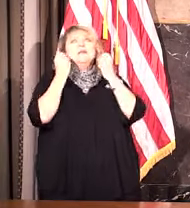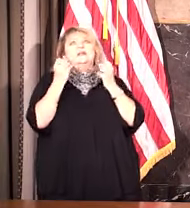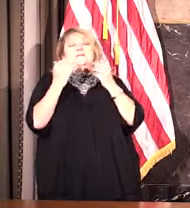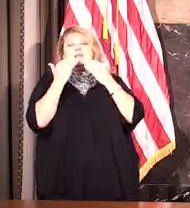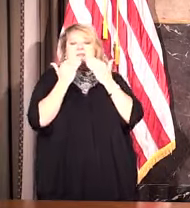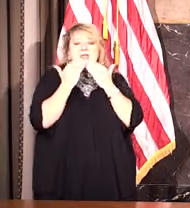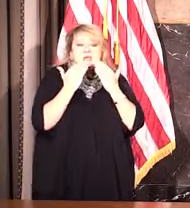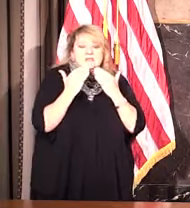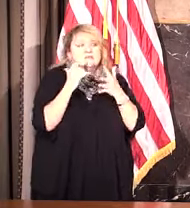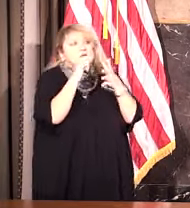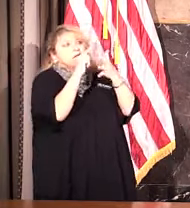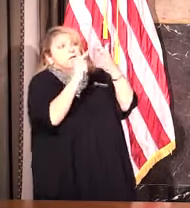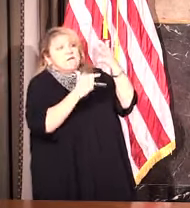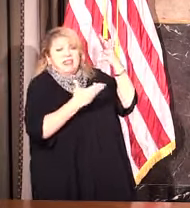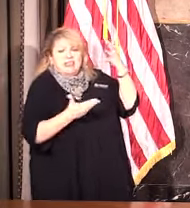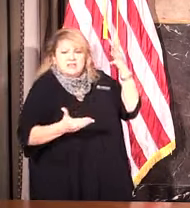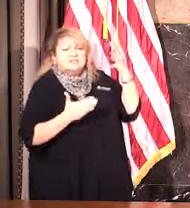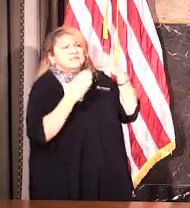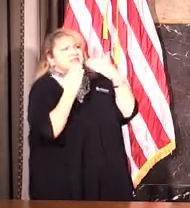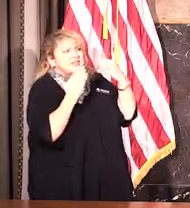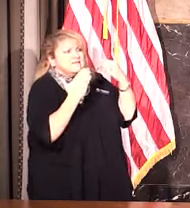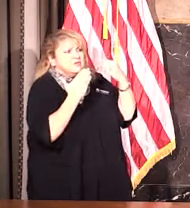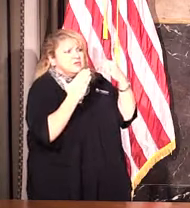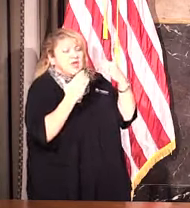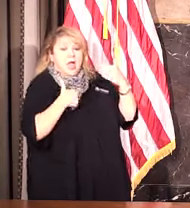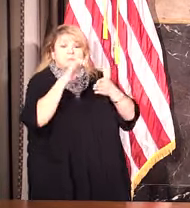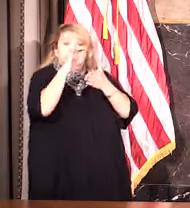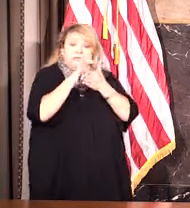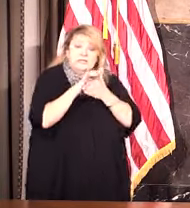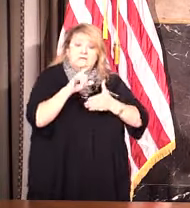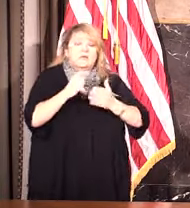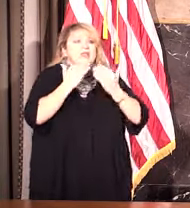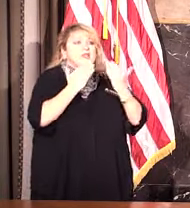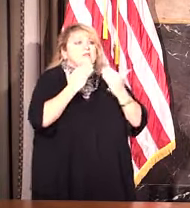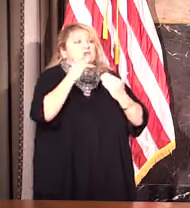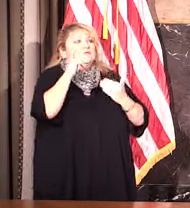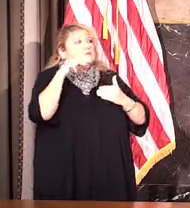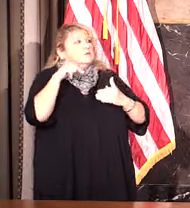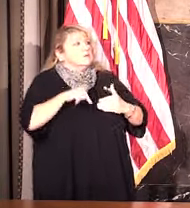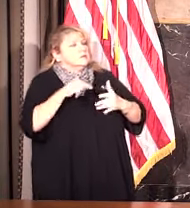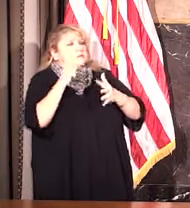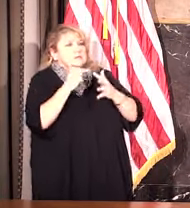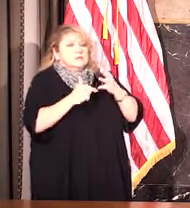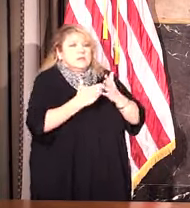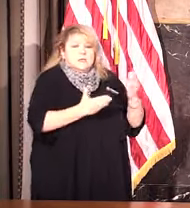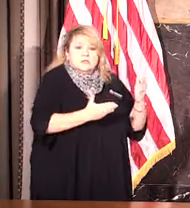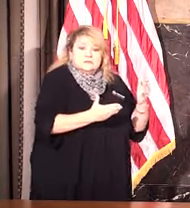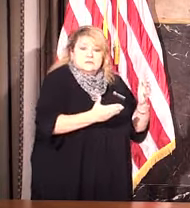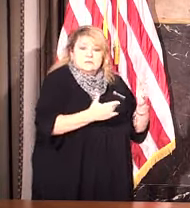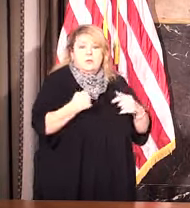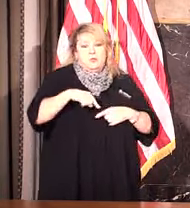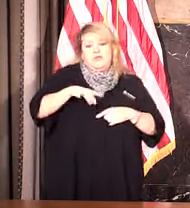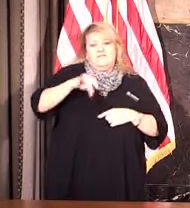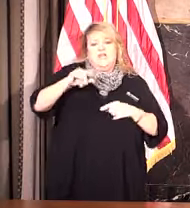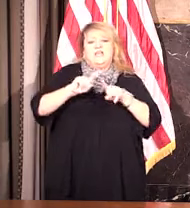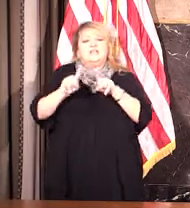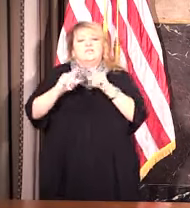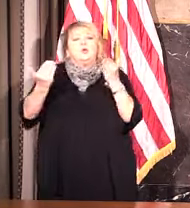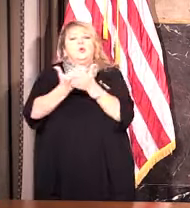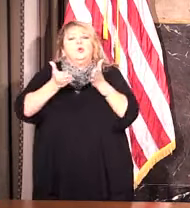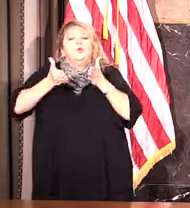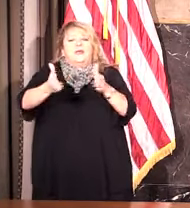thanks. And we can still do that. And we can find new ways to be connected to our family and to celebrating